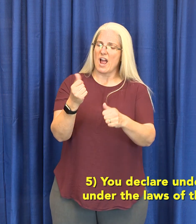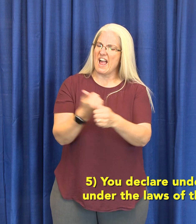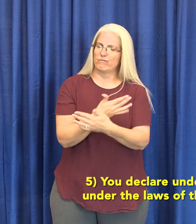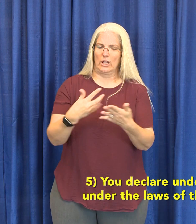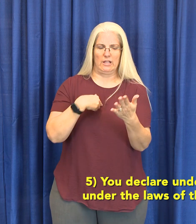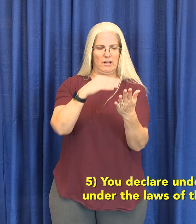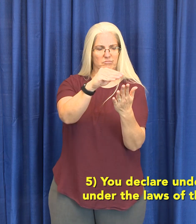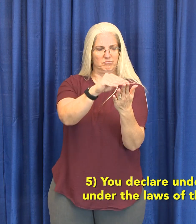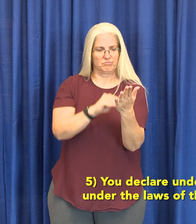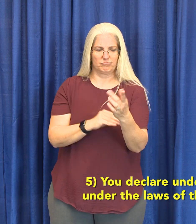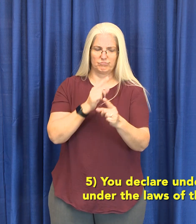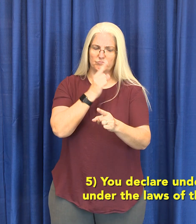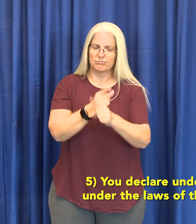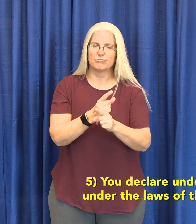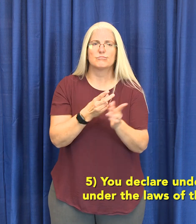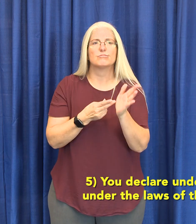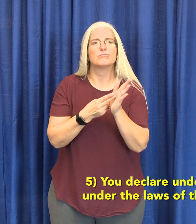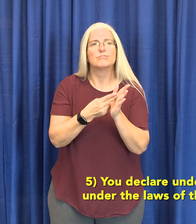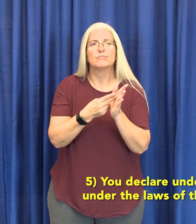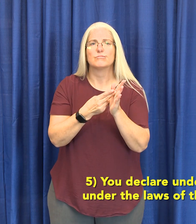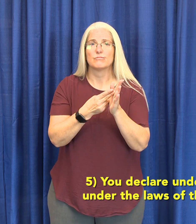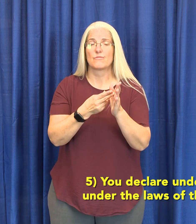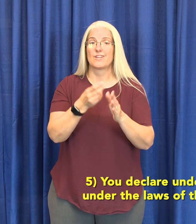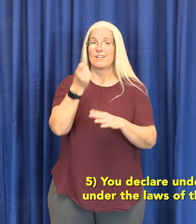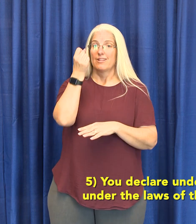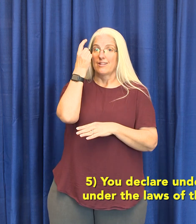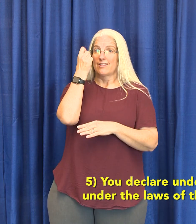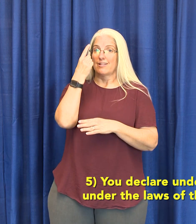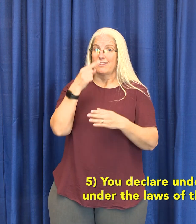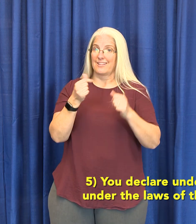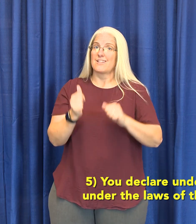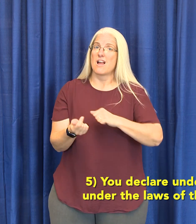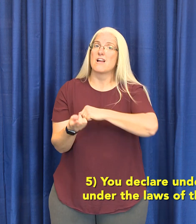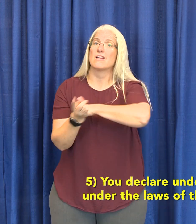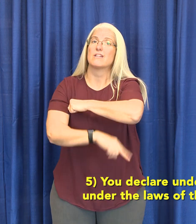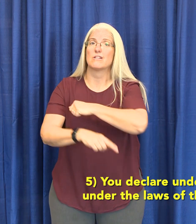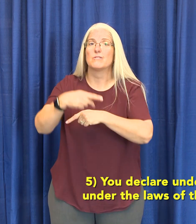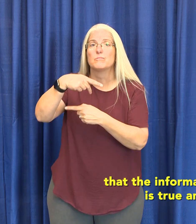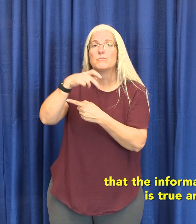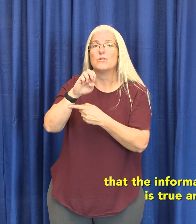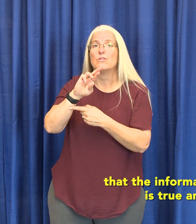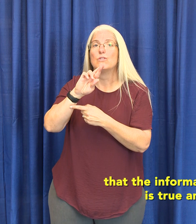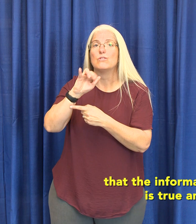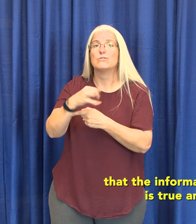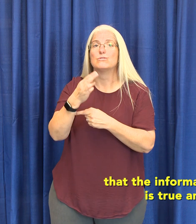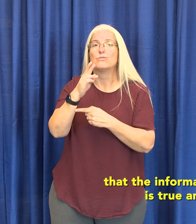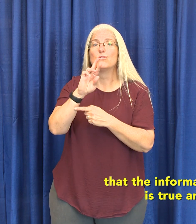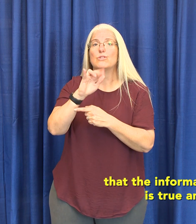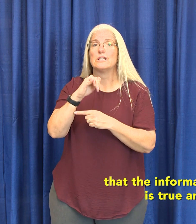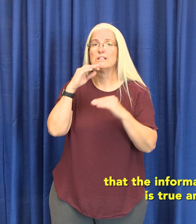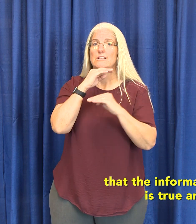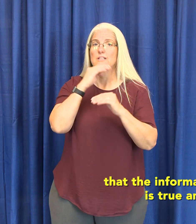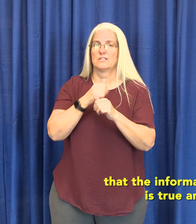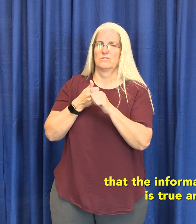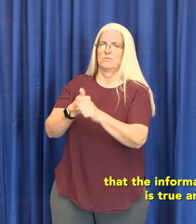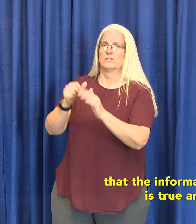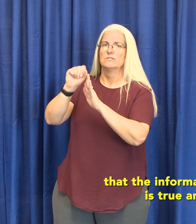under penalty of perjury, under the laws of the state of California, that the information on this form is true and